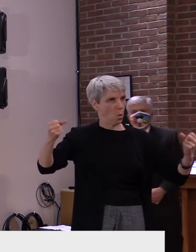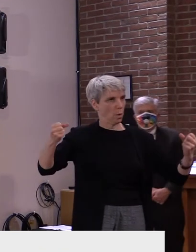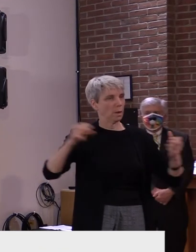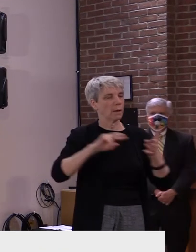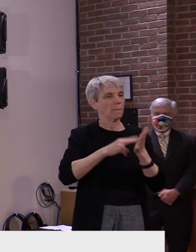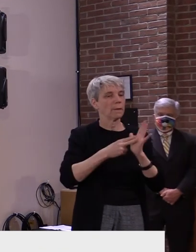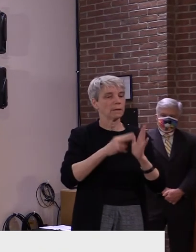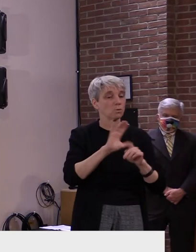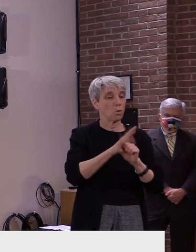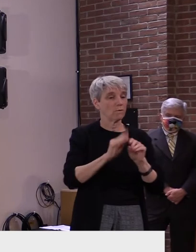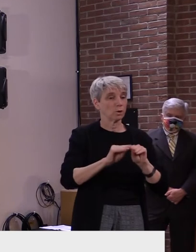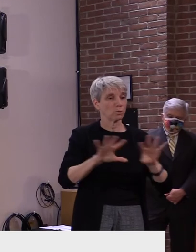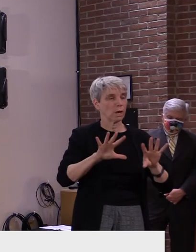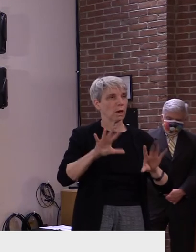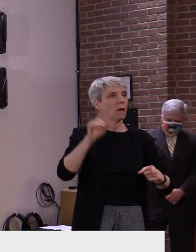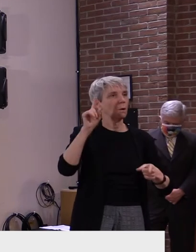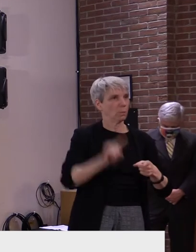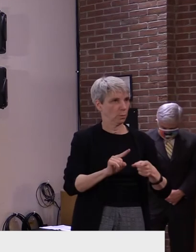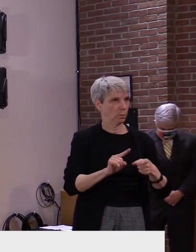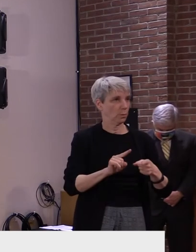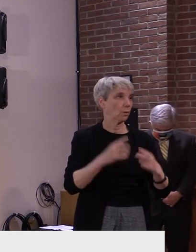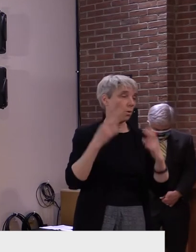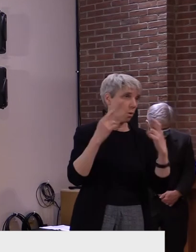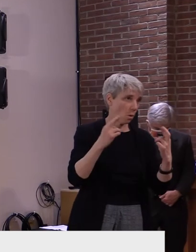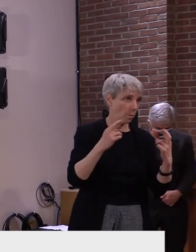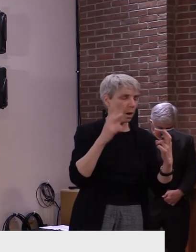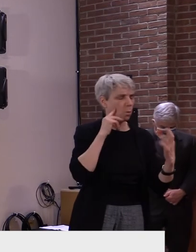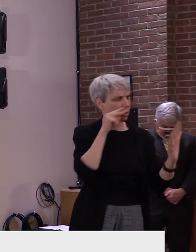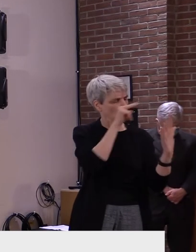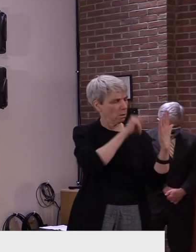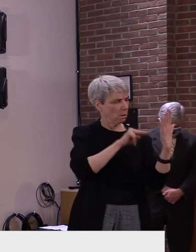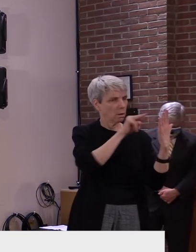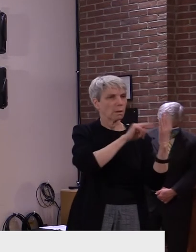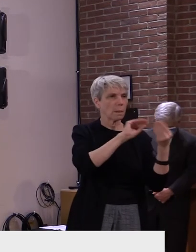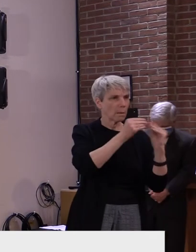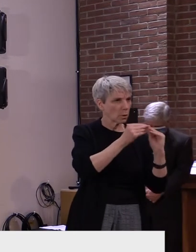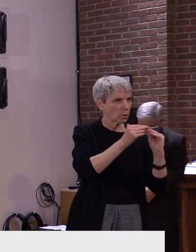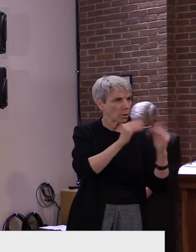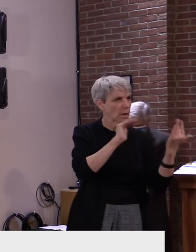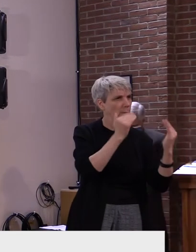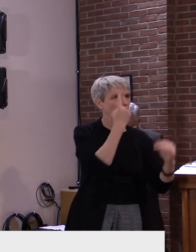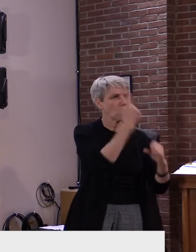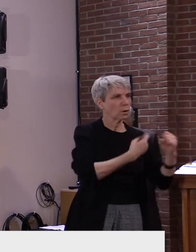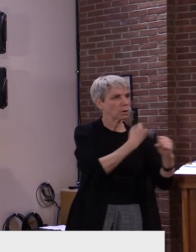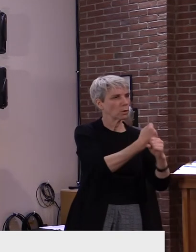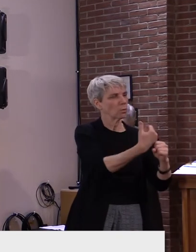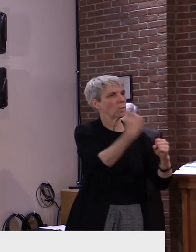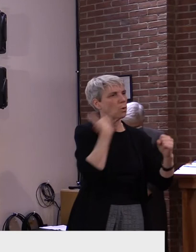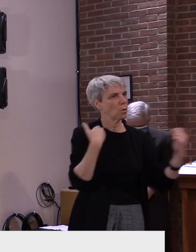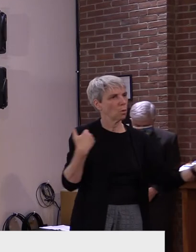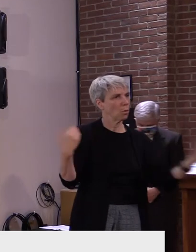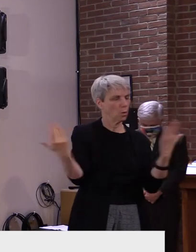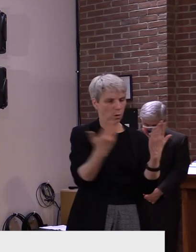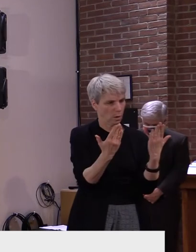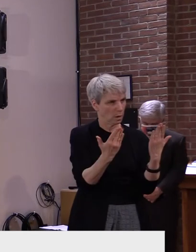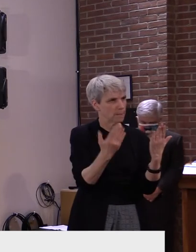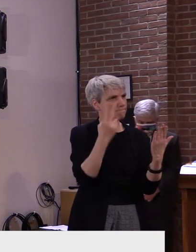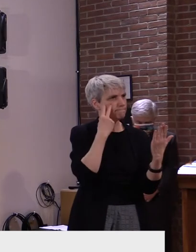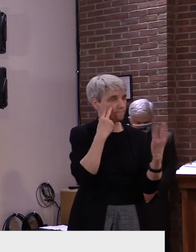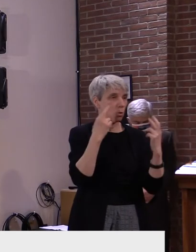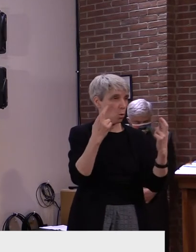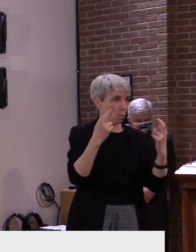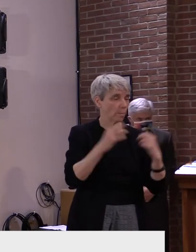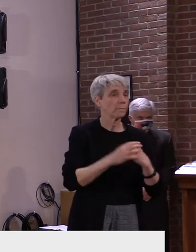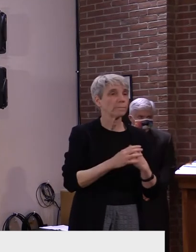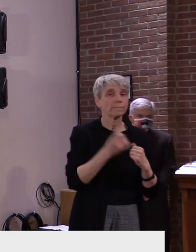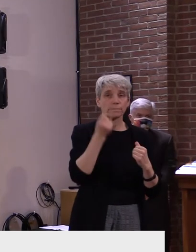well as what we saw last year in trying to determine what effect that will have we'll we'll be ramping up the